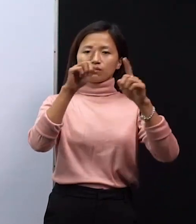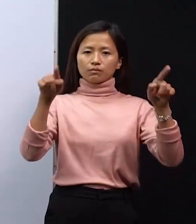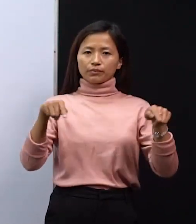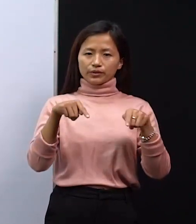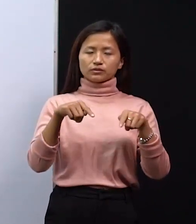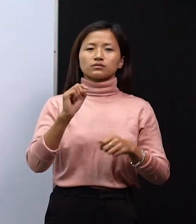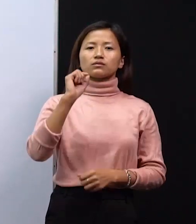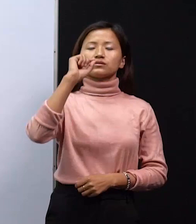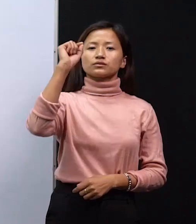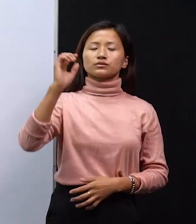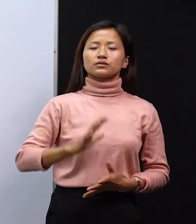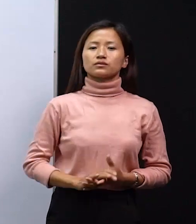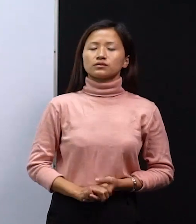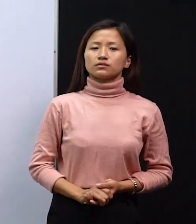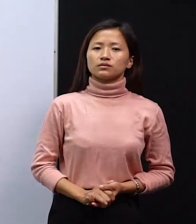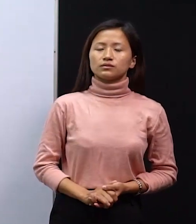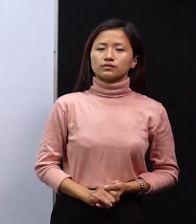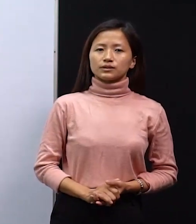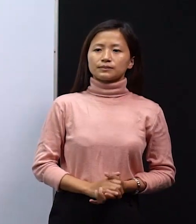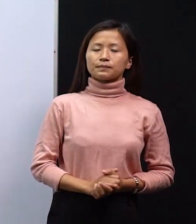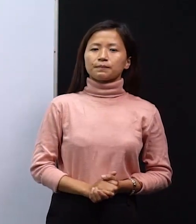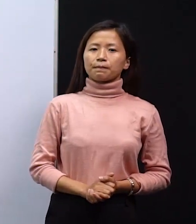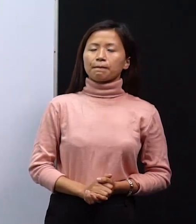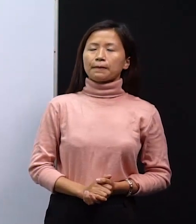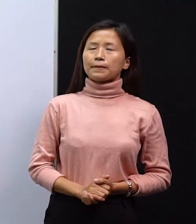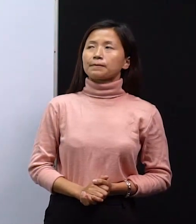Now this a plus b the whole square